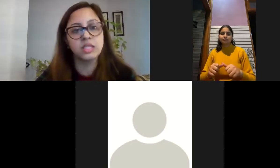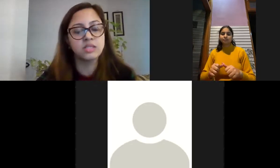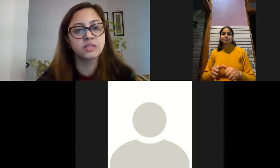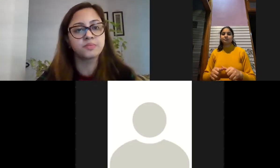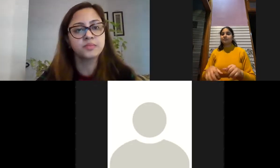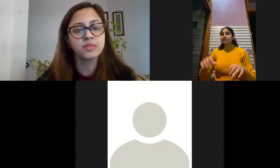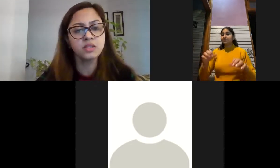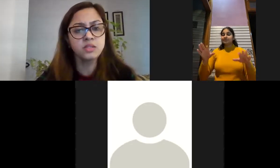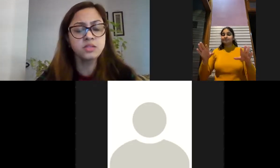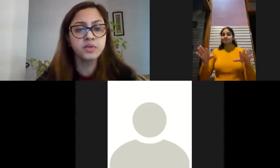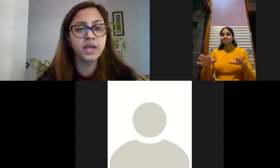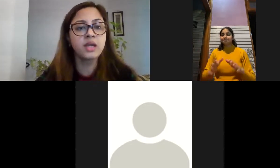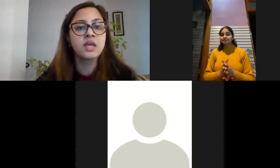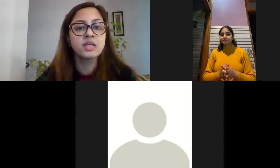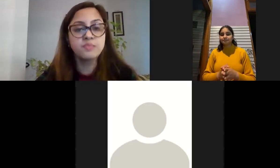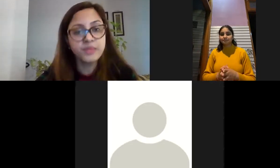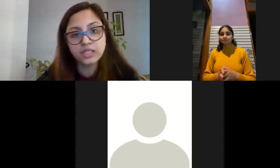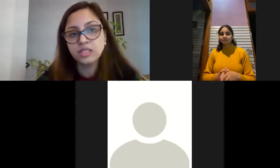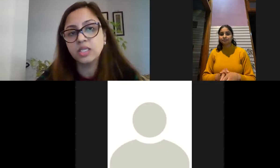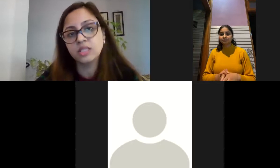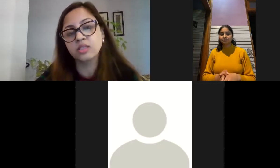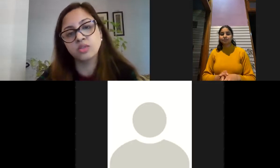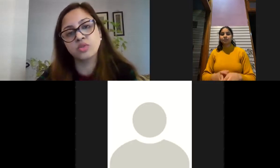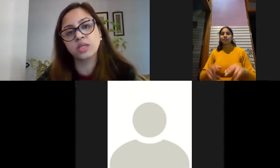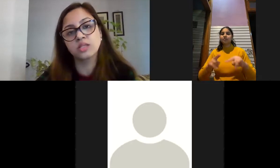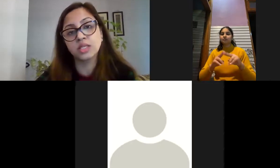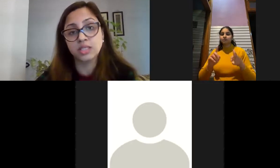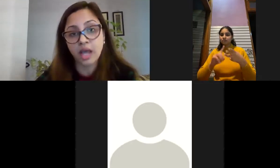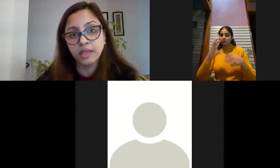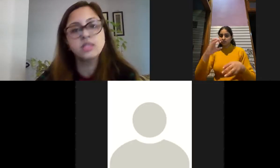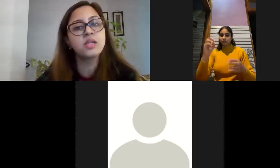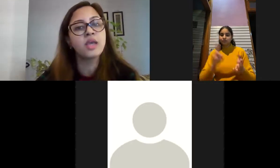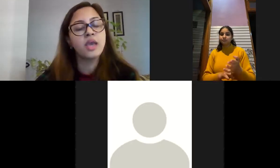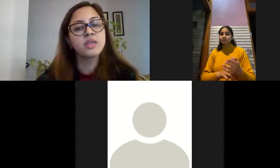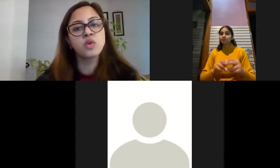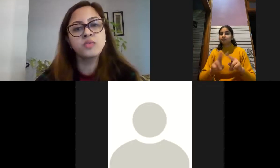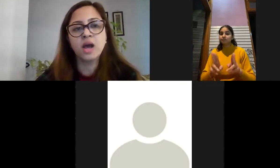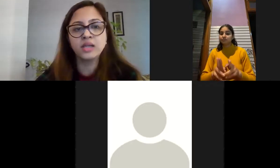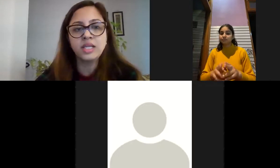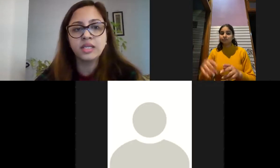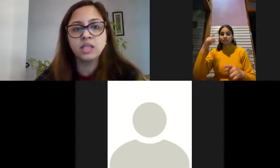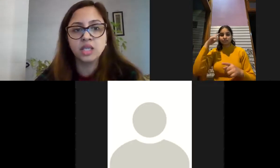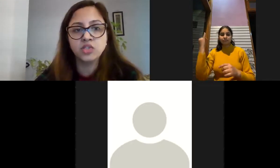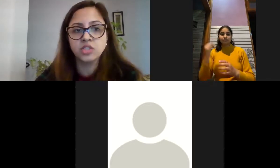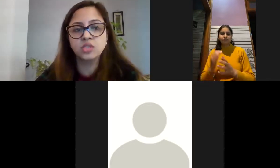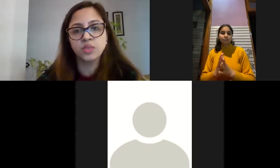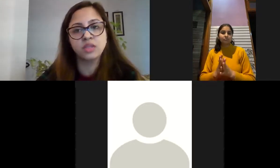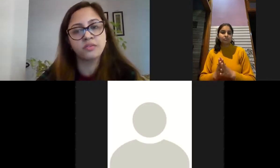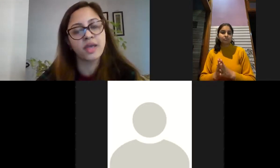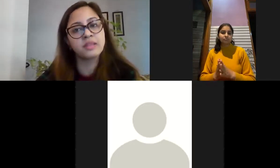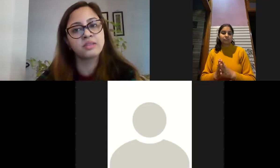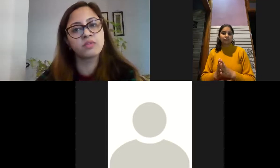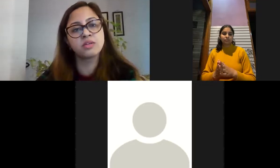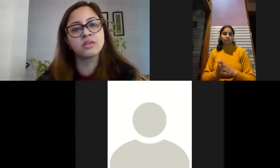non-existent needs. The sterile complicity is constructed as idle, and the novel hardly engages with